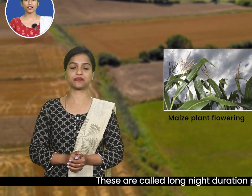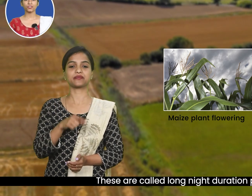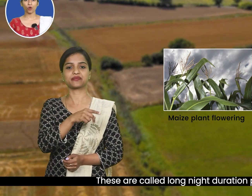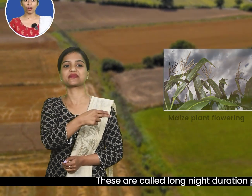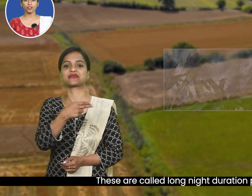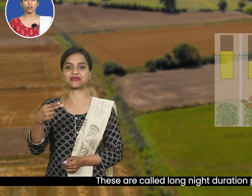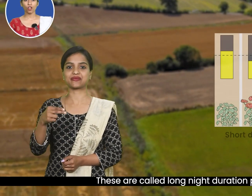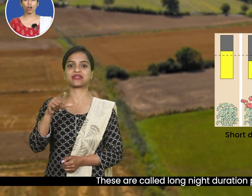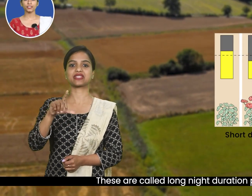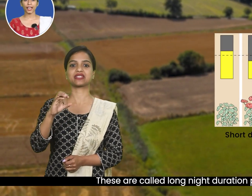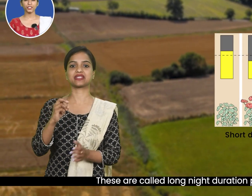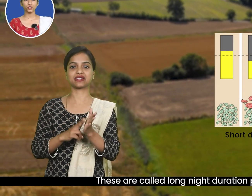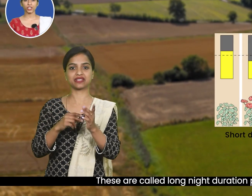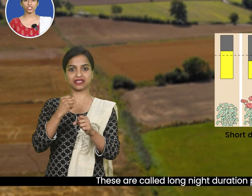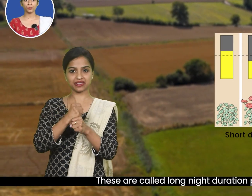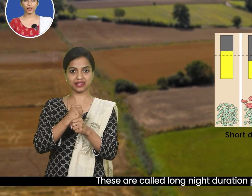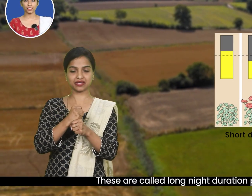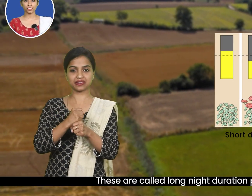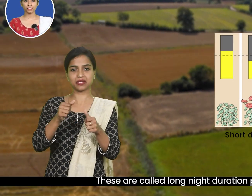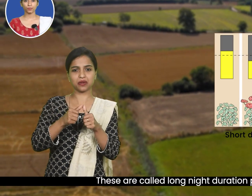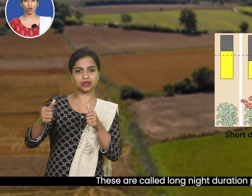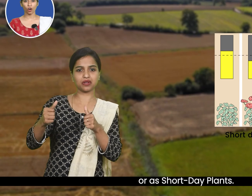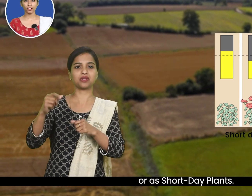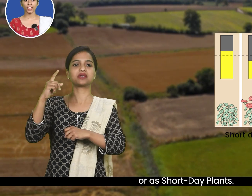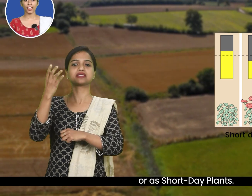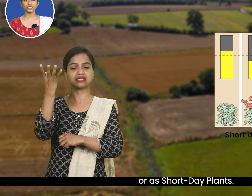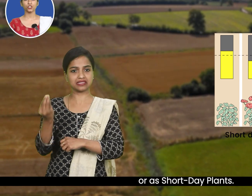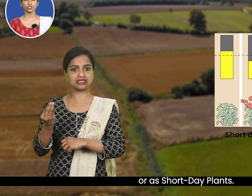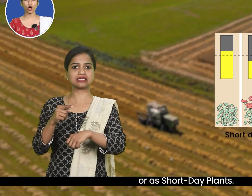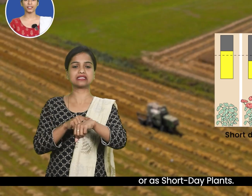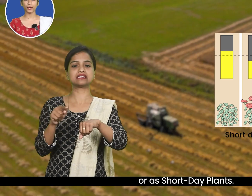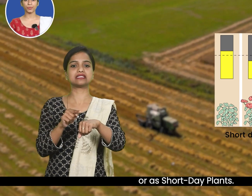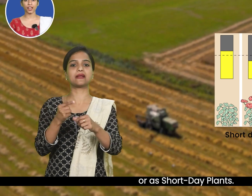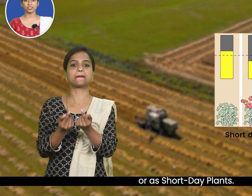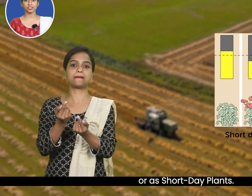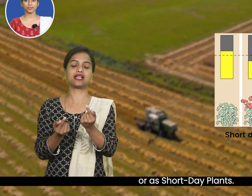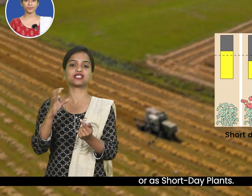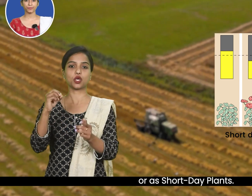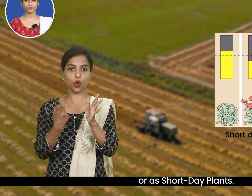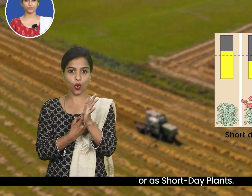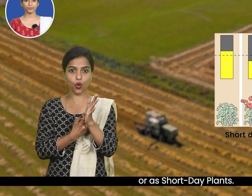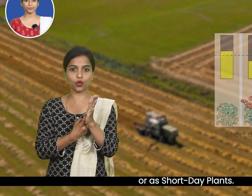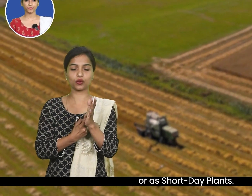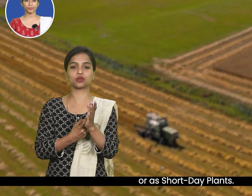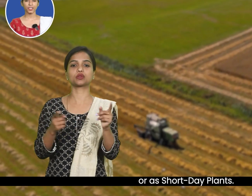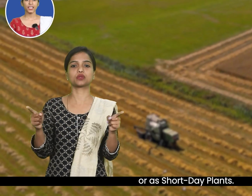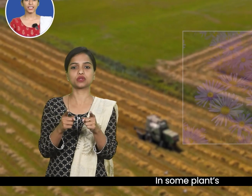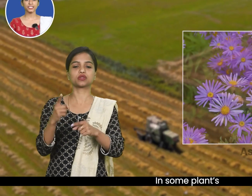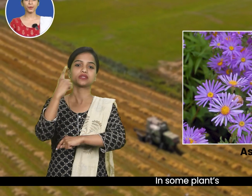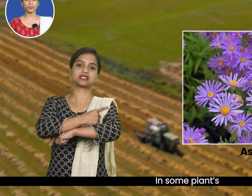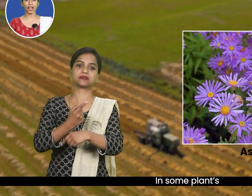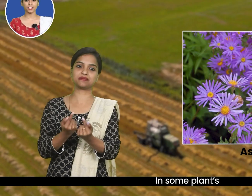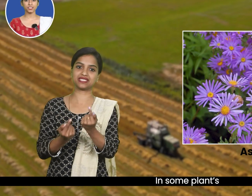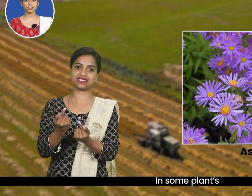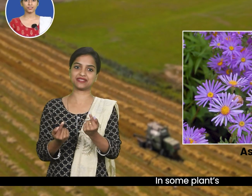These are called long night duration plants or as short day plants.